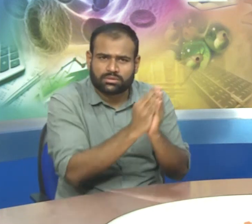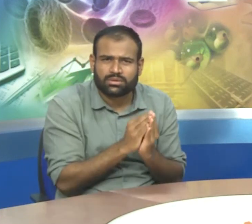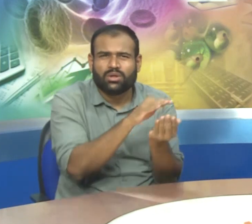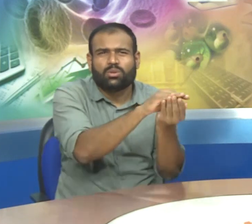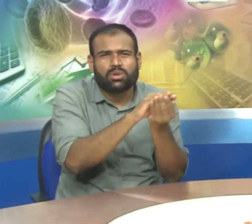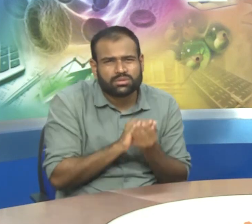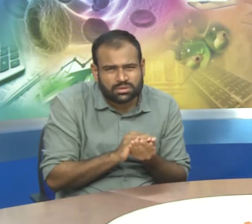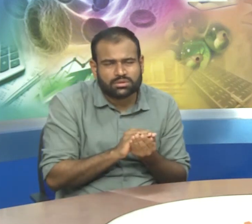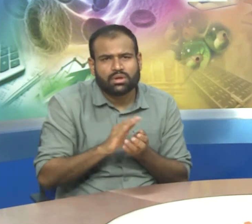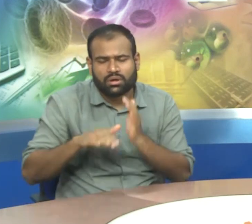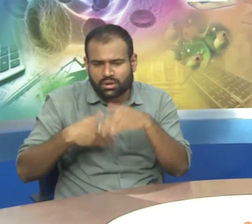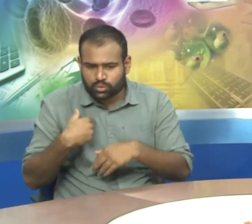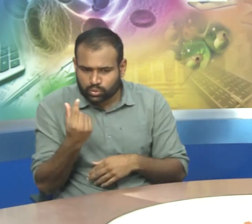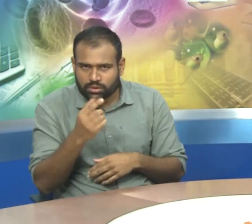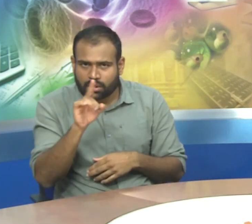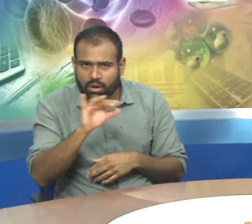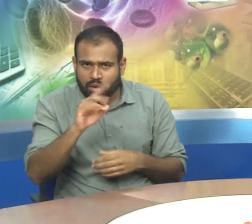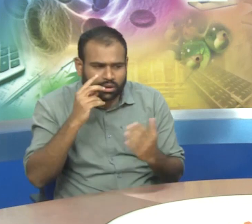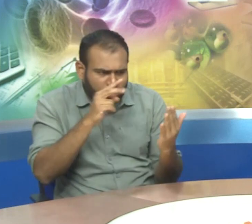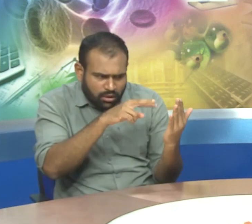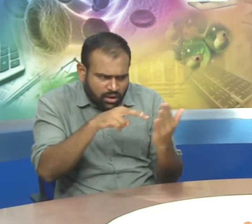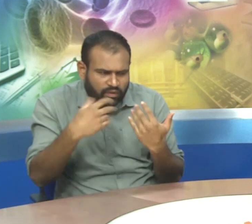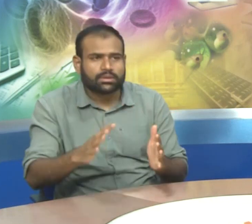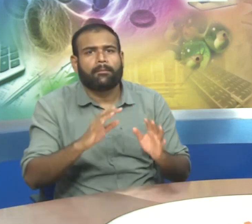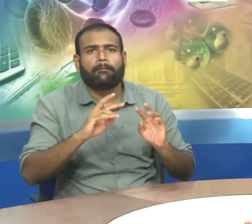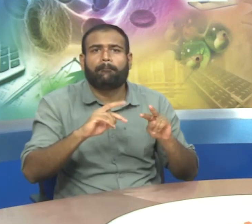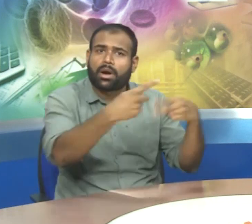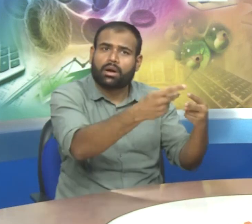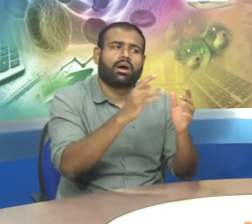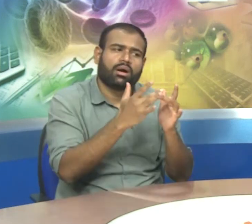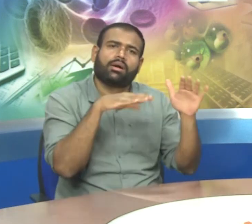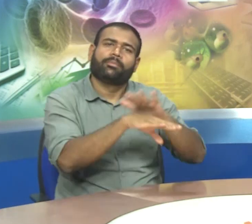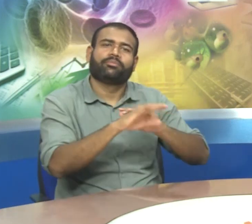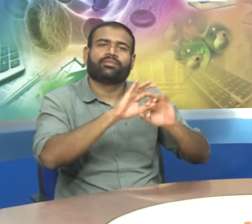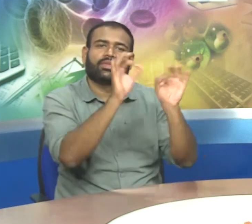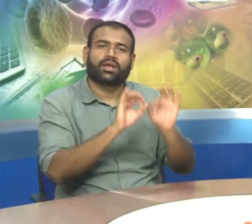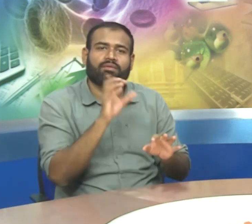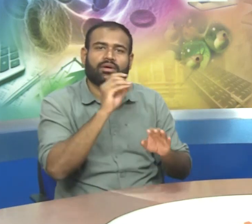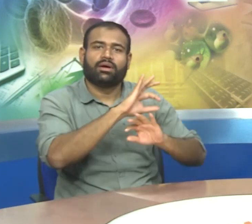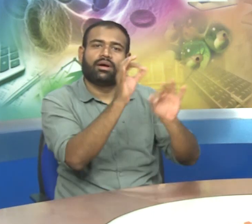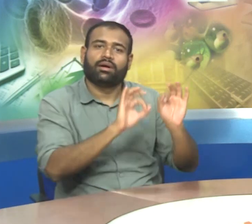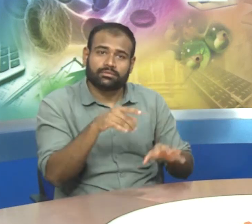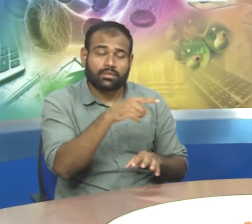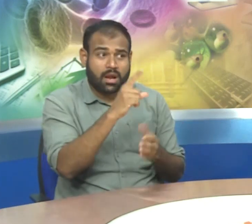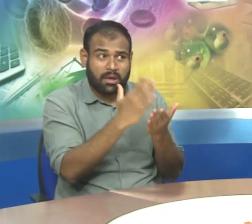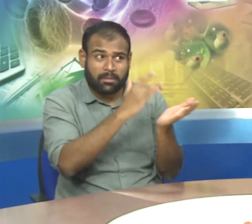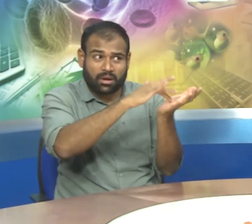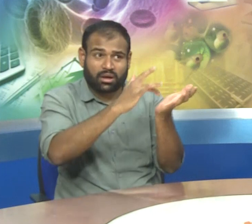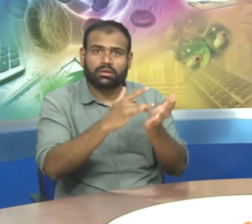from the library. Many libraries are providing links to OPAC of other libraries which are useful for their